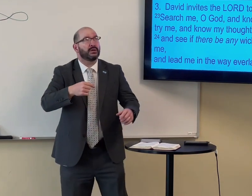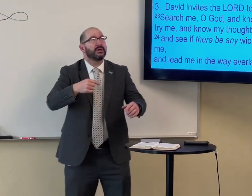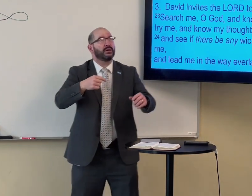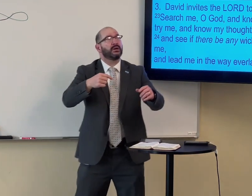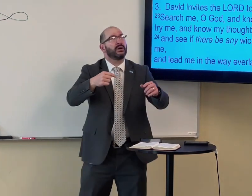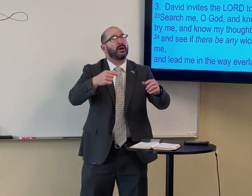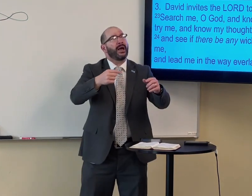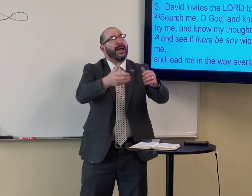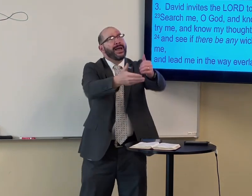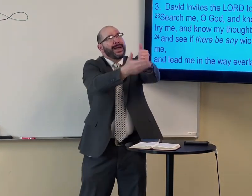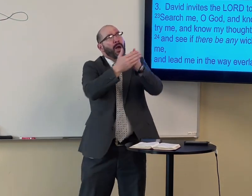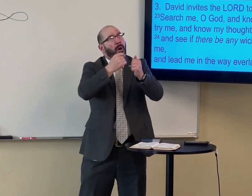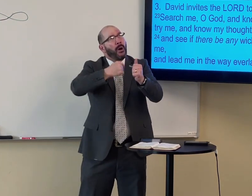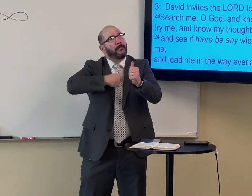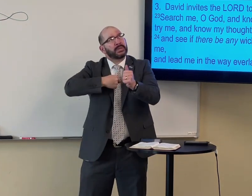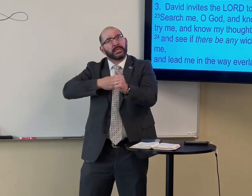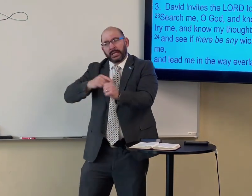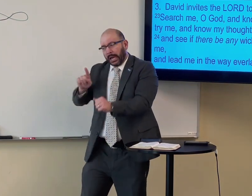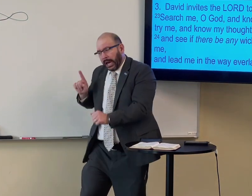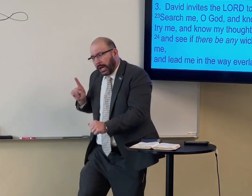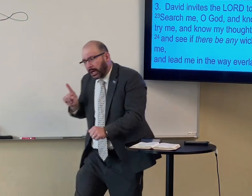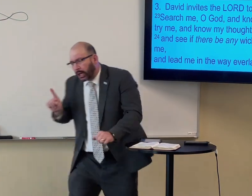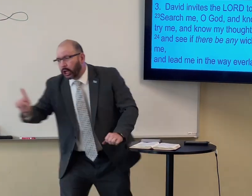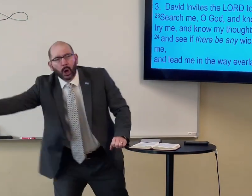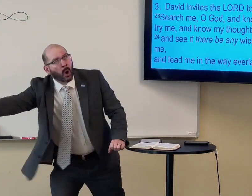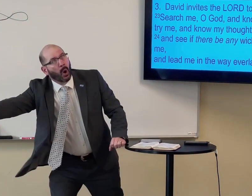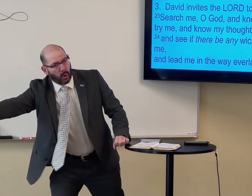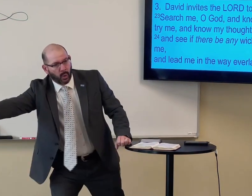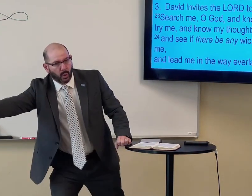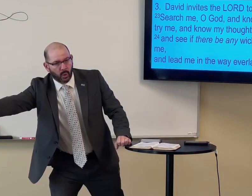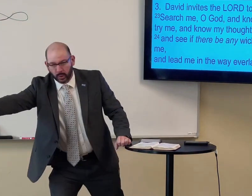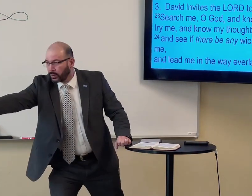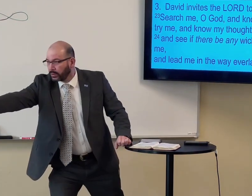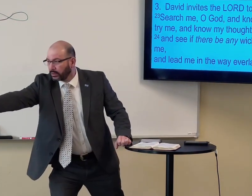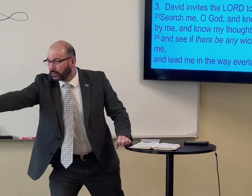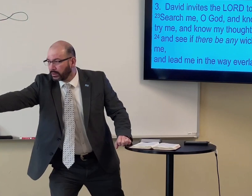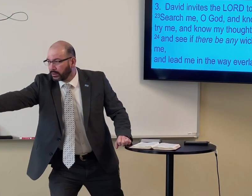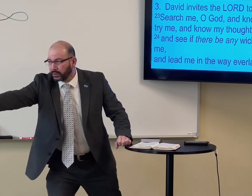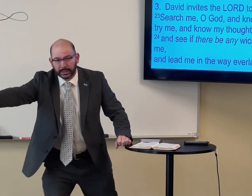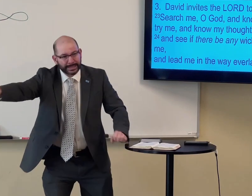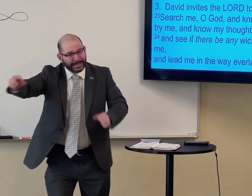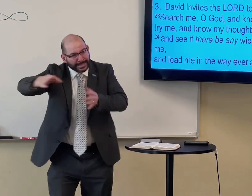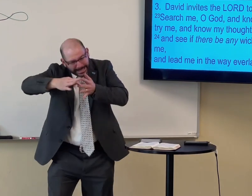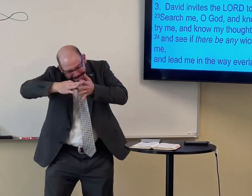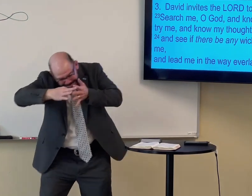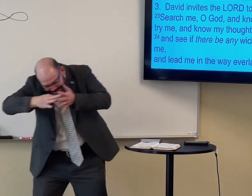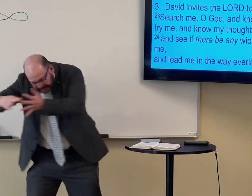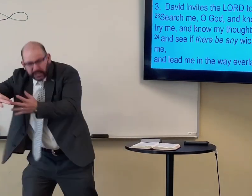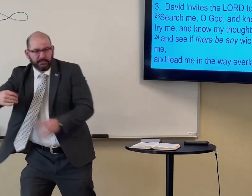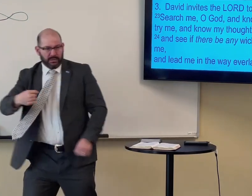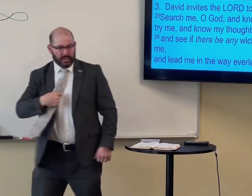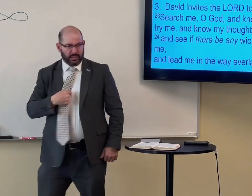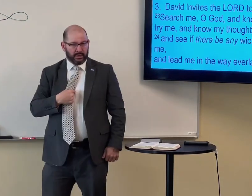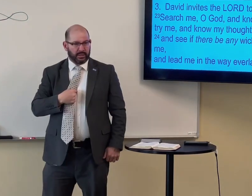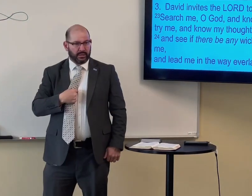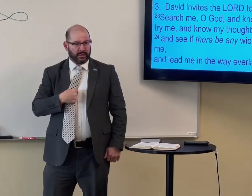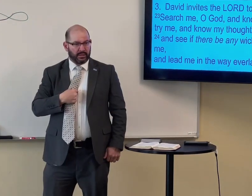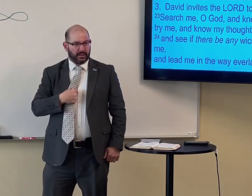So wisdom is not enough. Help me to travel down that path, the way everlasting. Lead me